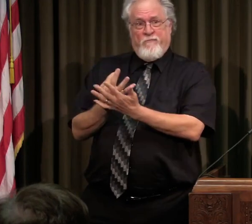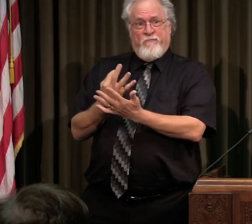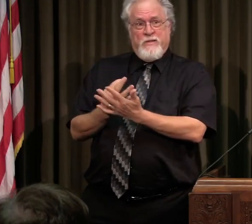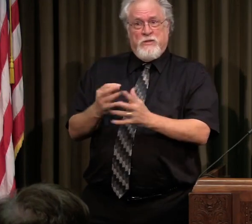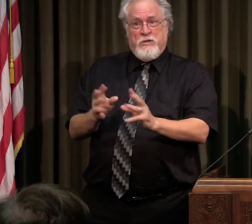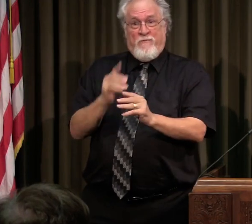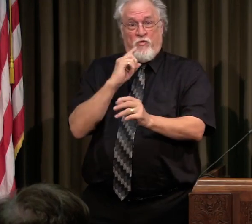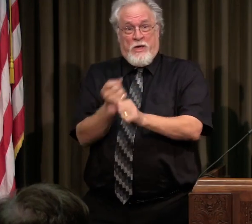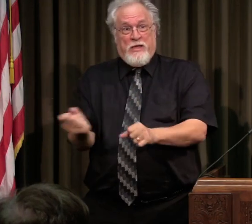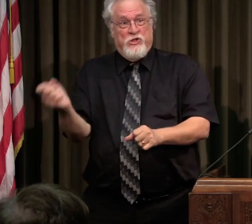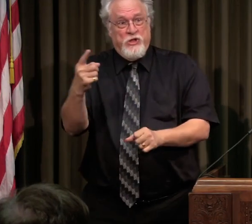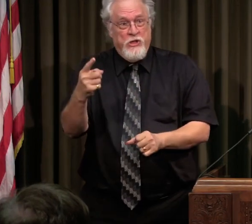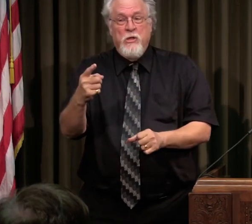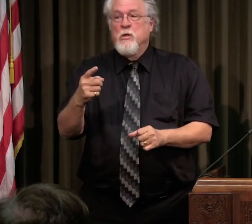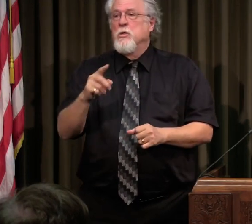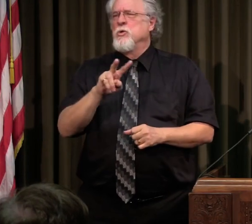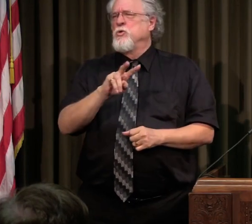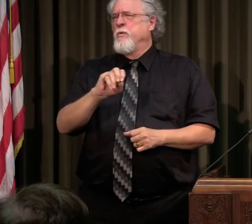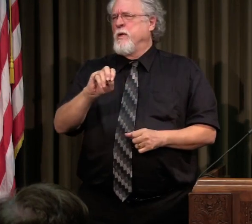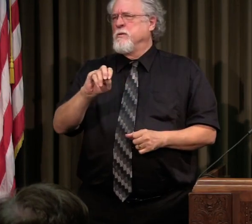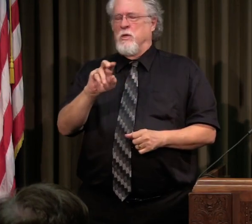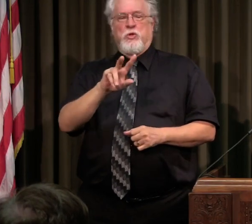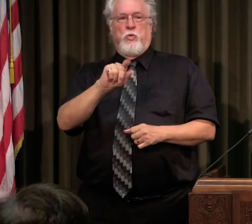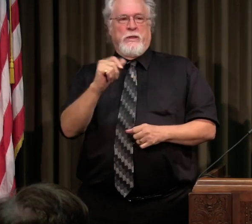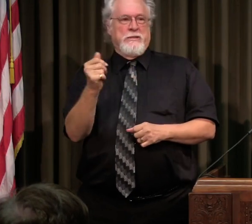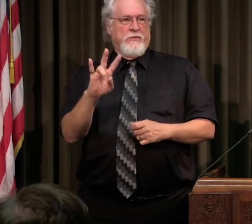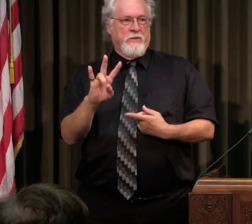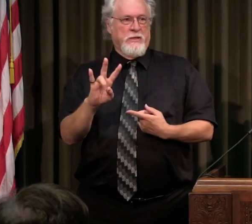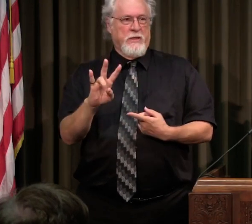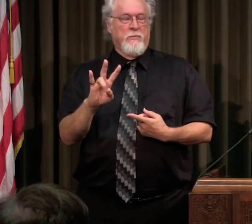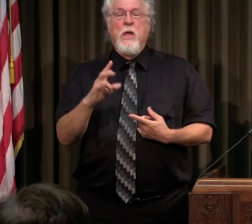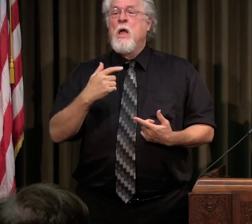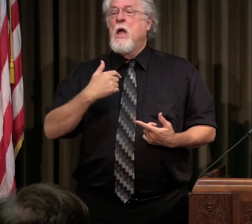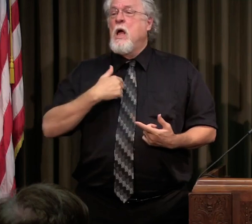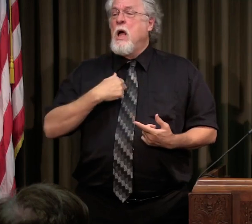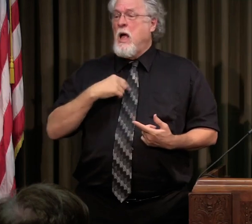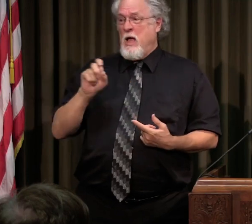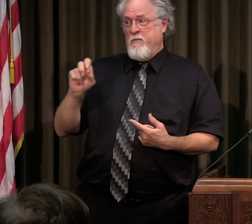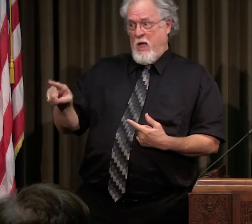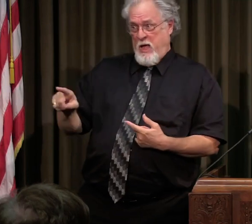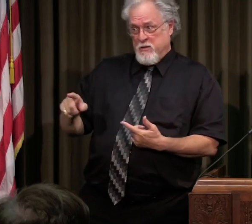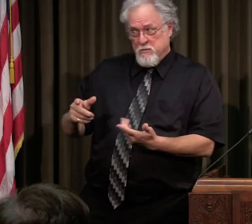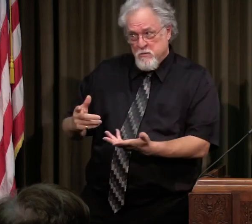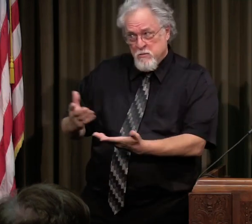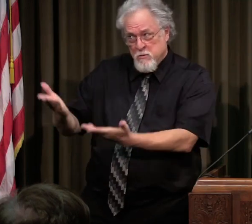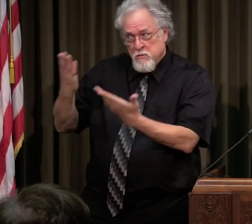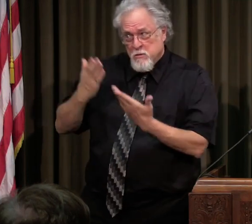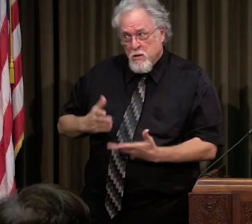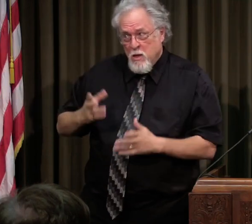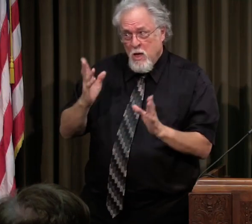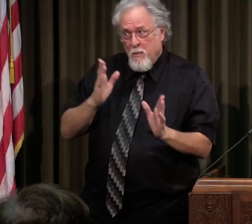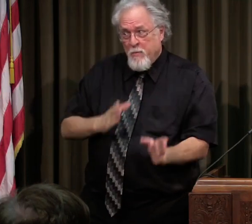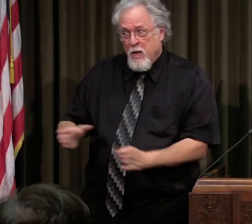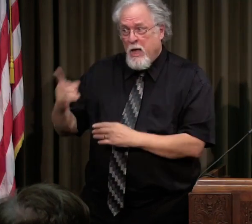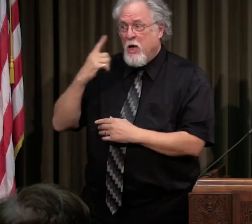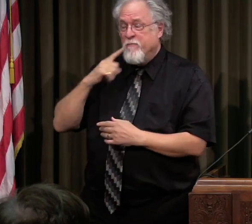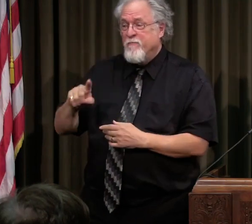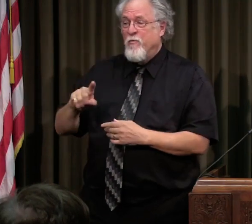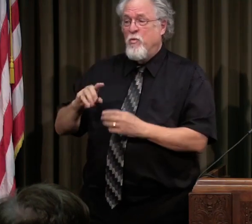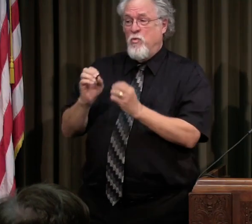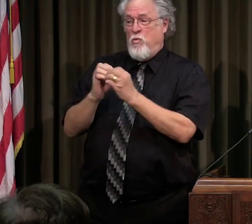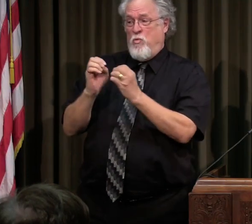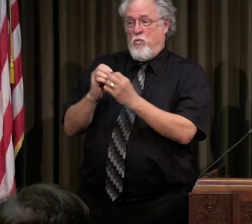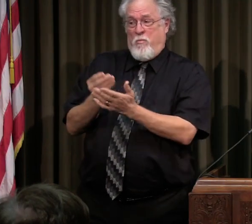for next year in 2017. I've asked them to come up with a plan for